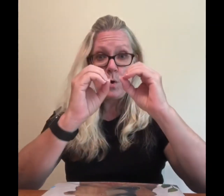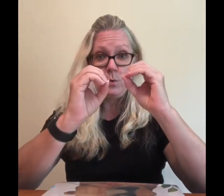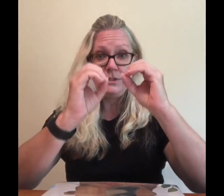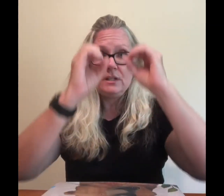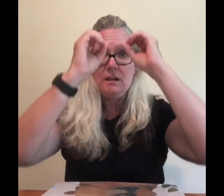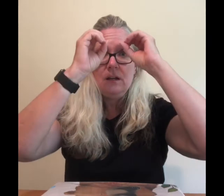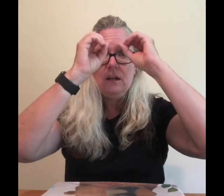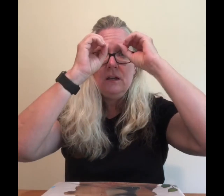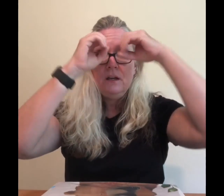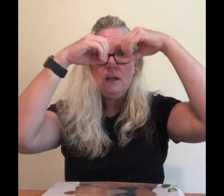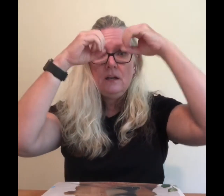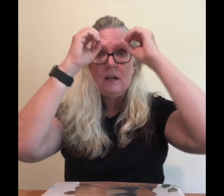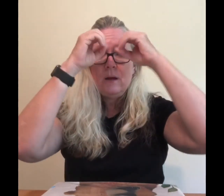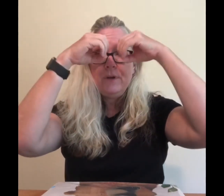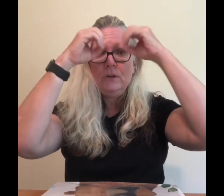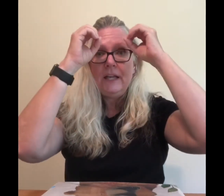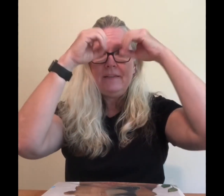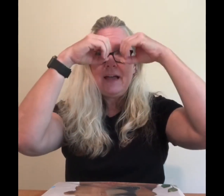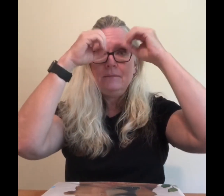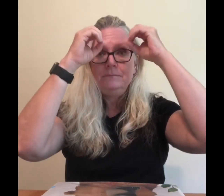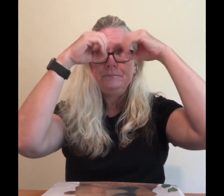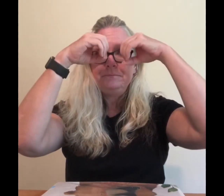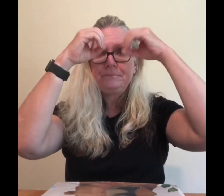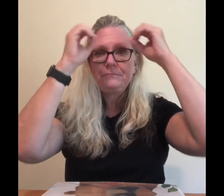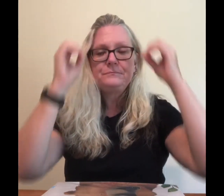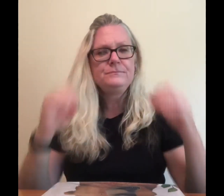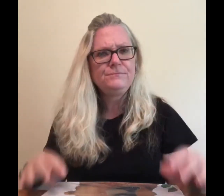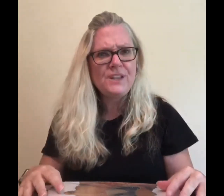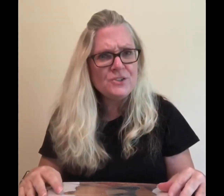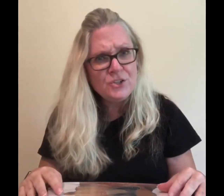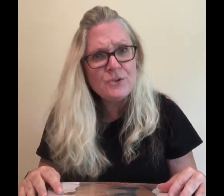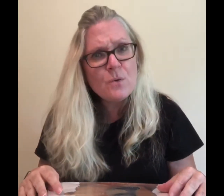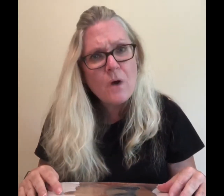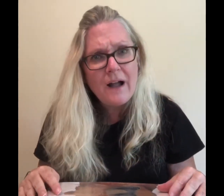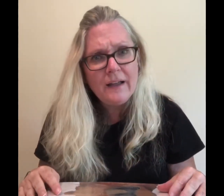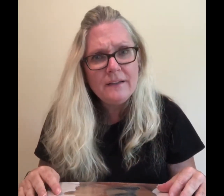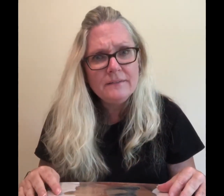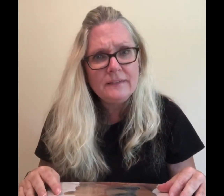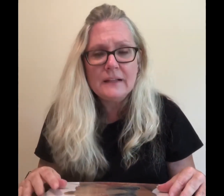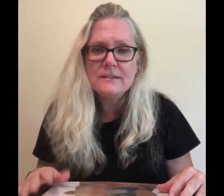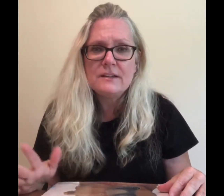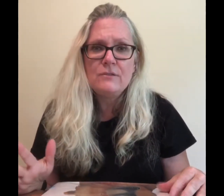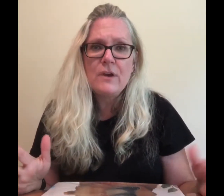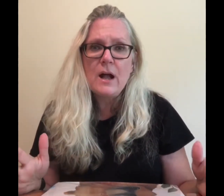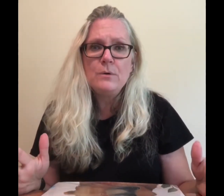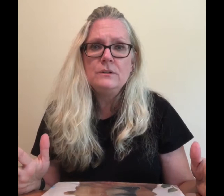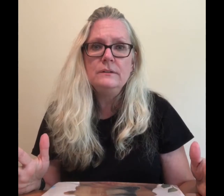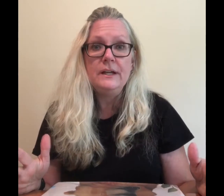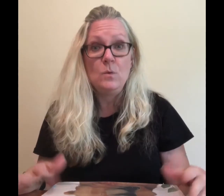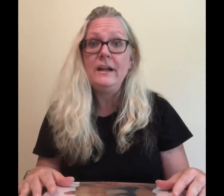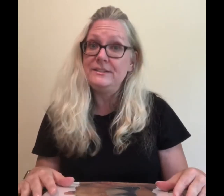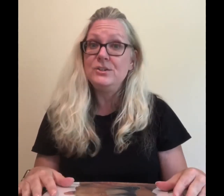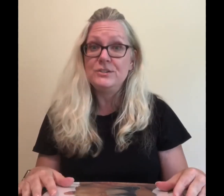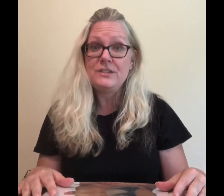O's, and we go like that. Do you know why that's the sign for owl and why it's a good sign for